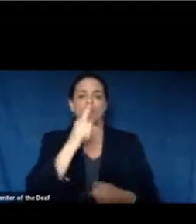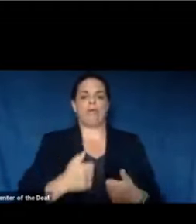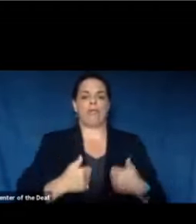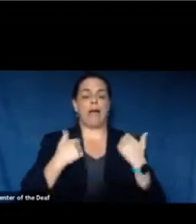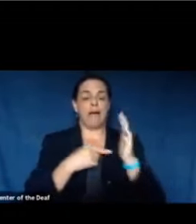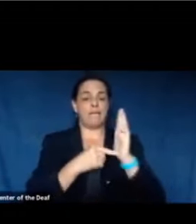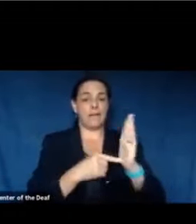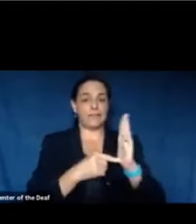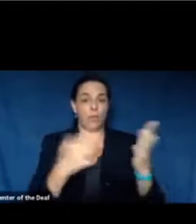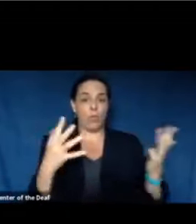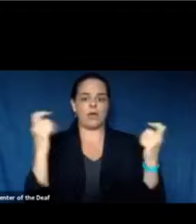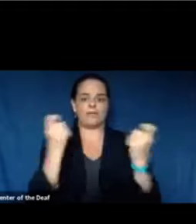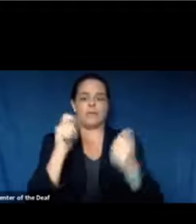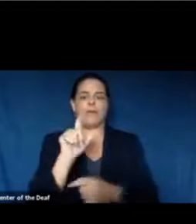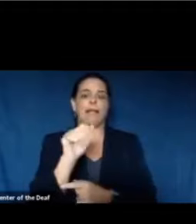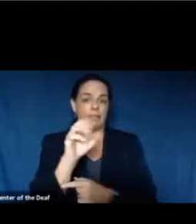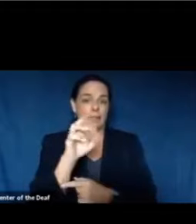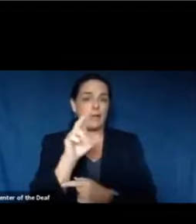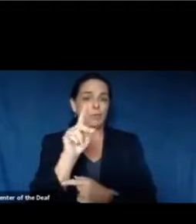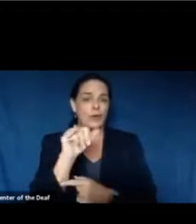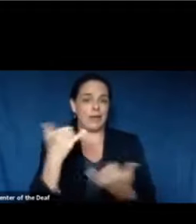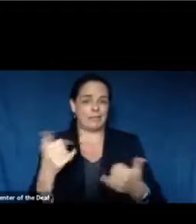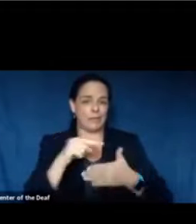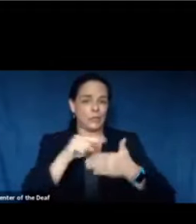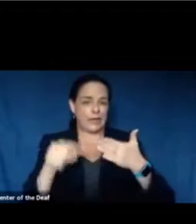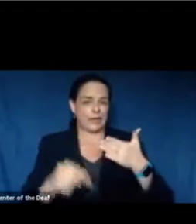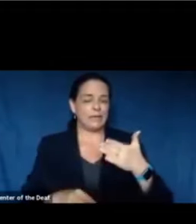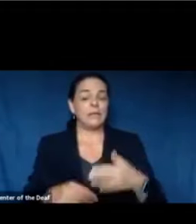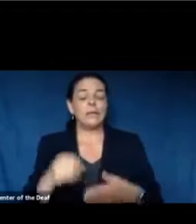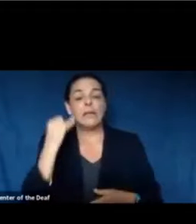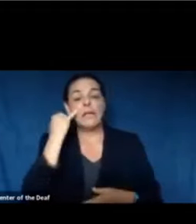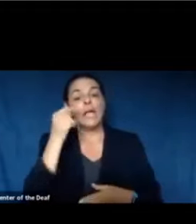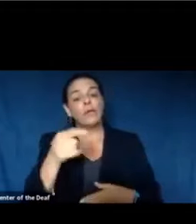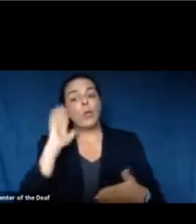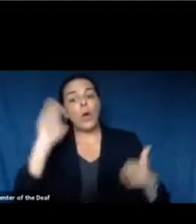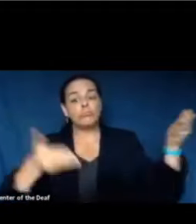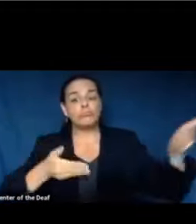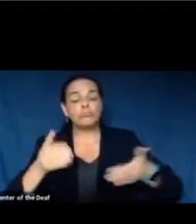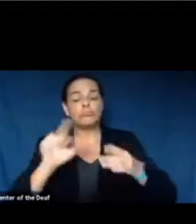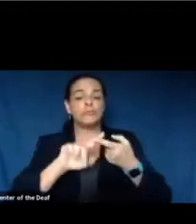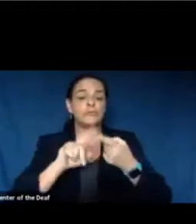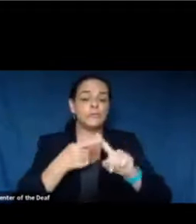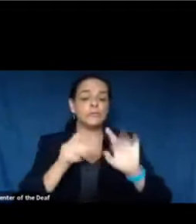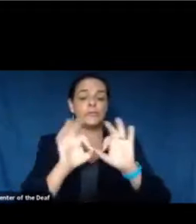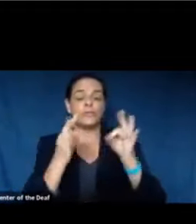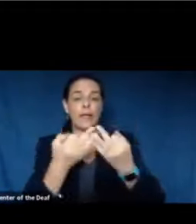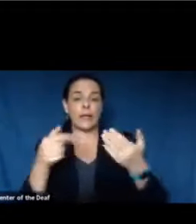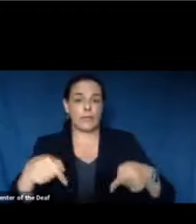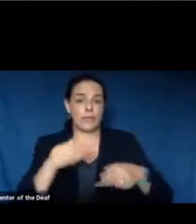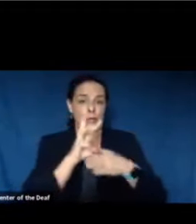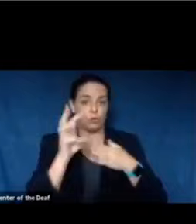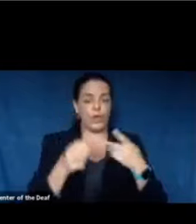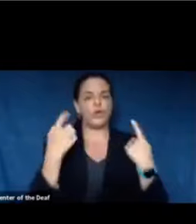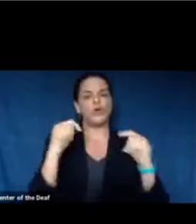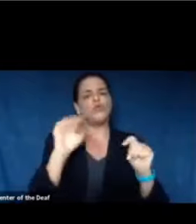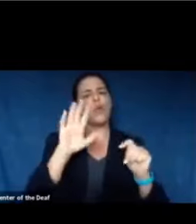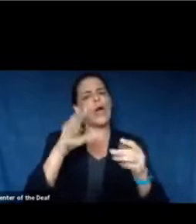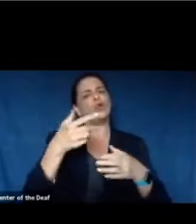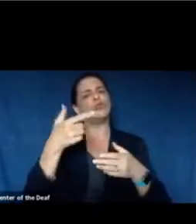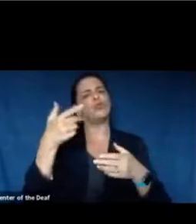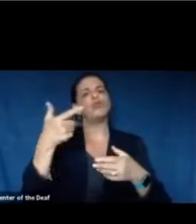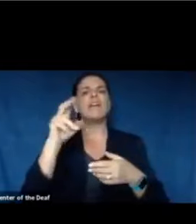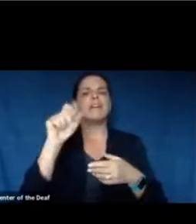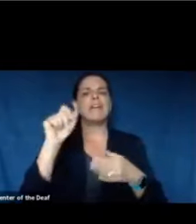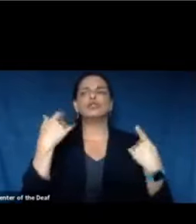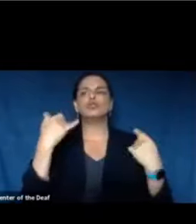play is celebrating Labor Day this weekend. If you're hosting friends and family this weekend, try to keep the guests outdoors